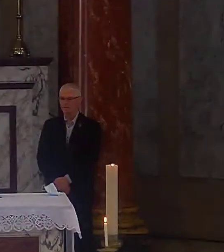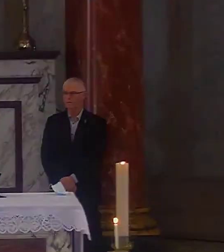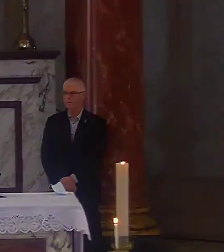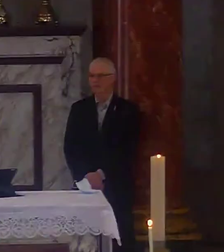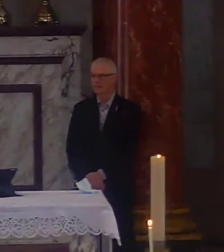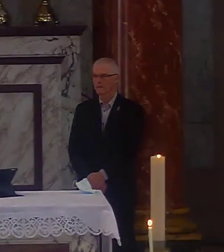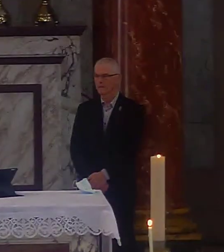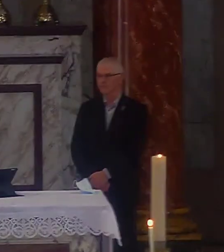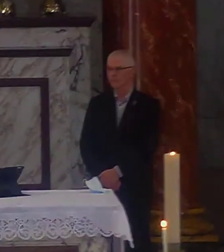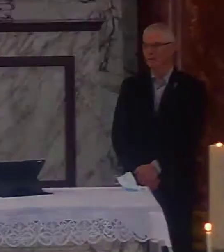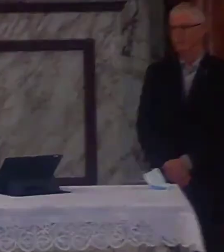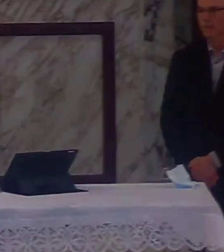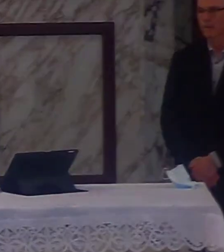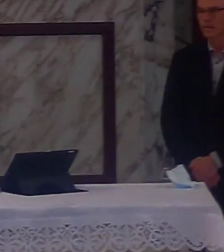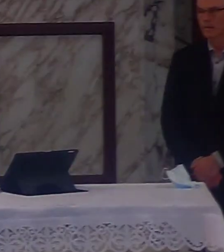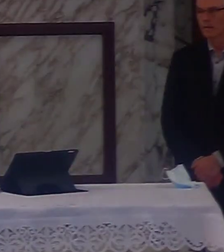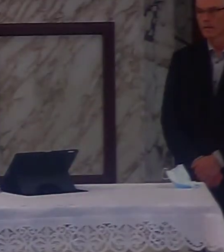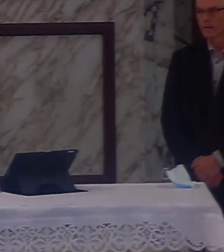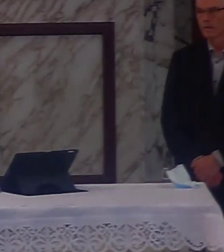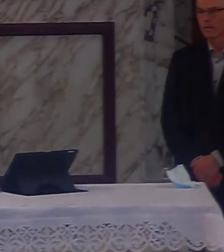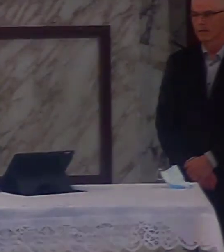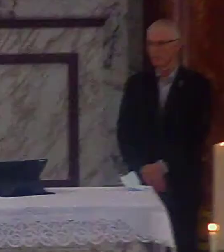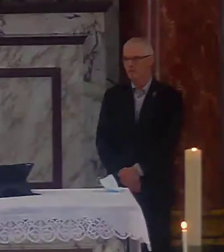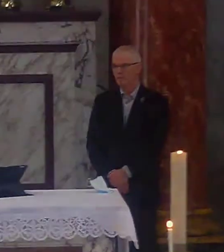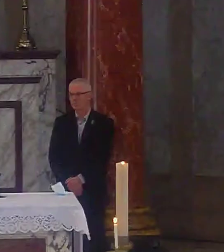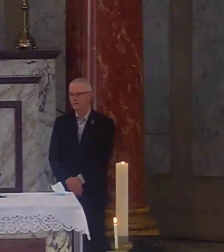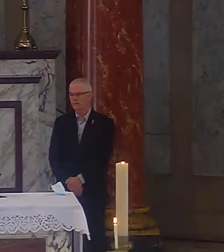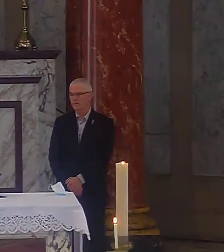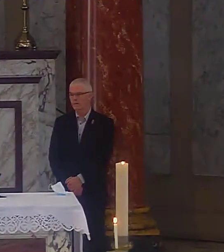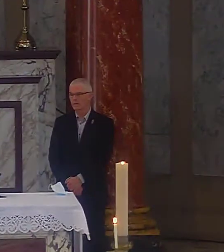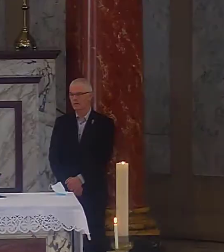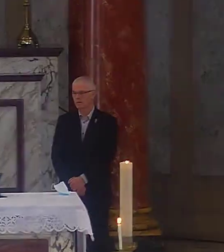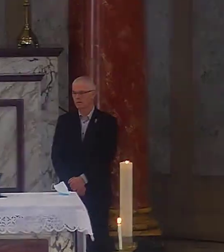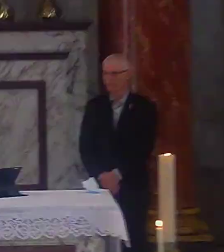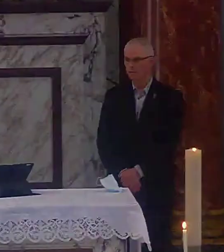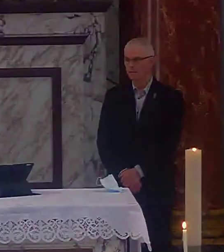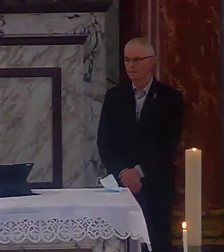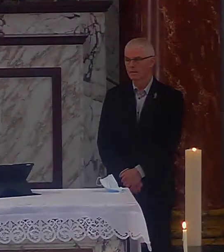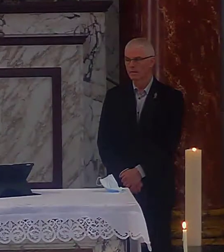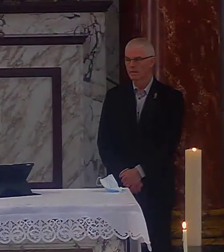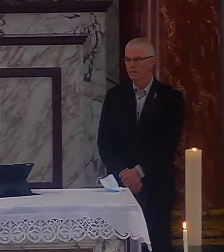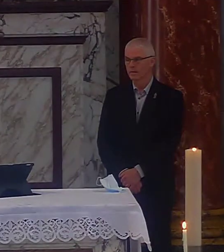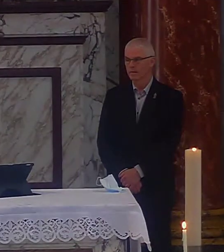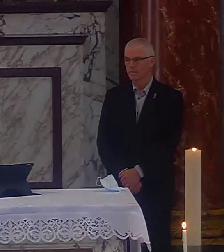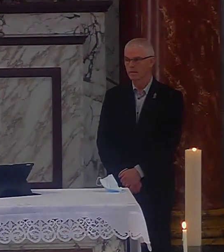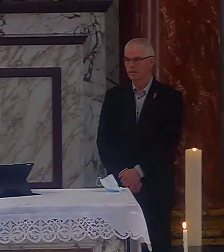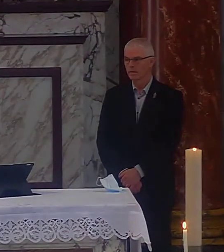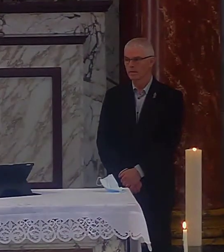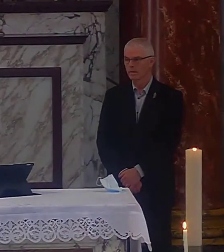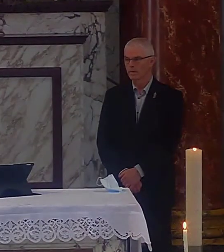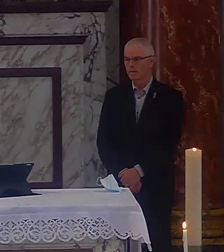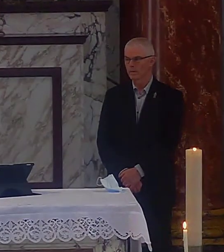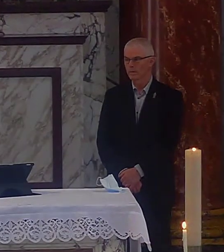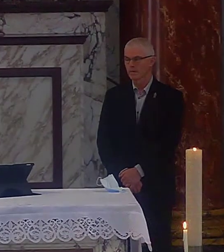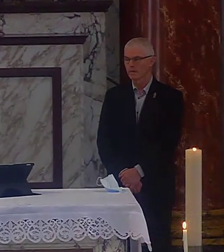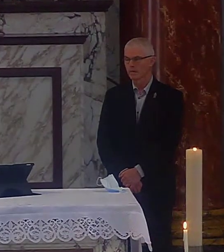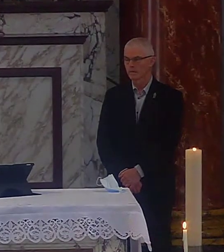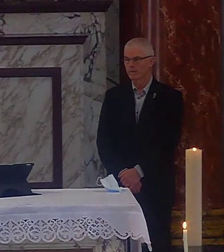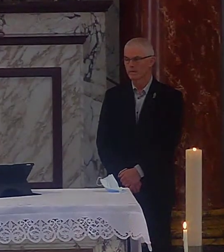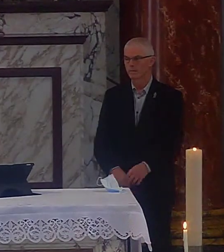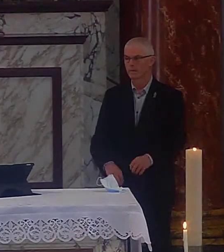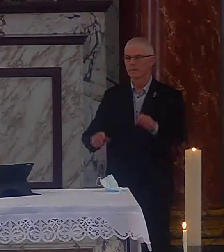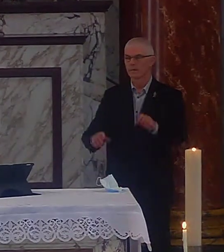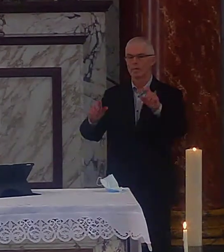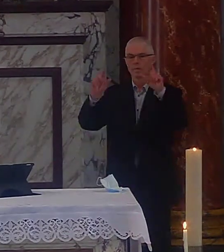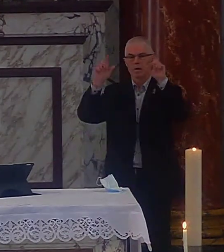Pray, brothers and sisters, that my sacrifice and yours may be acceptable to God the